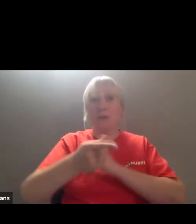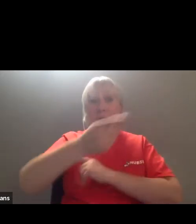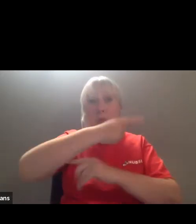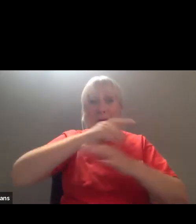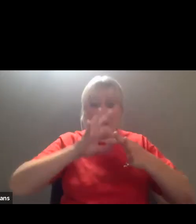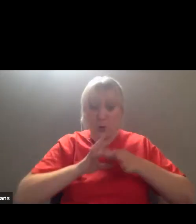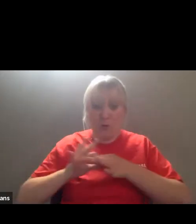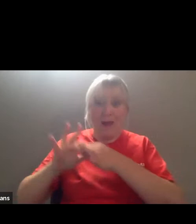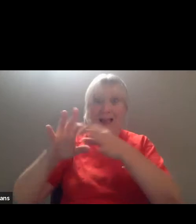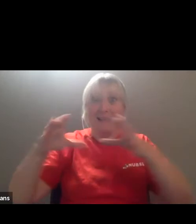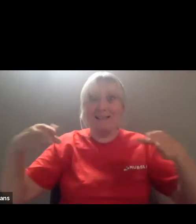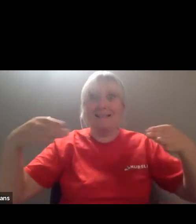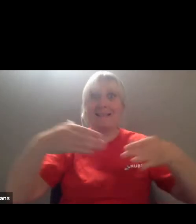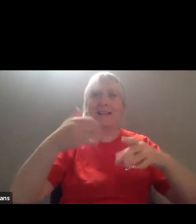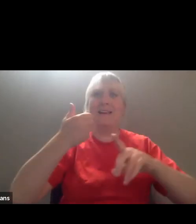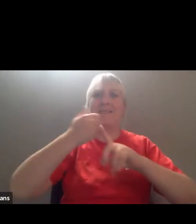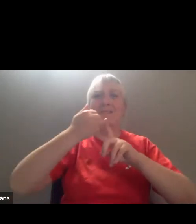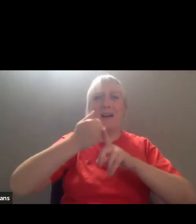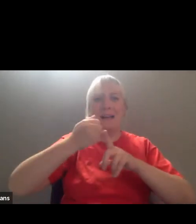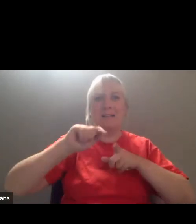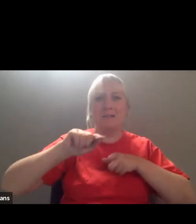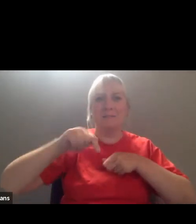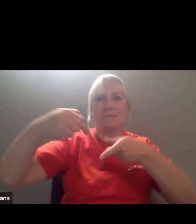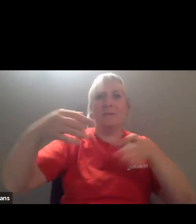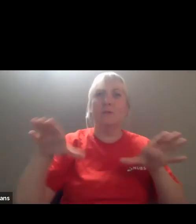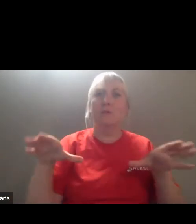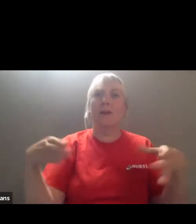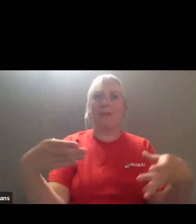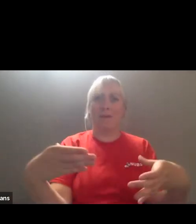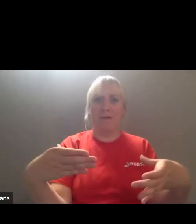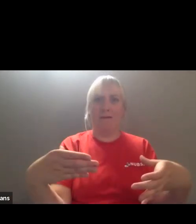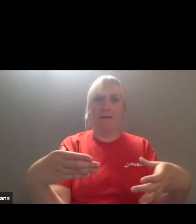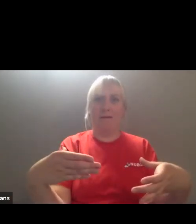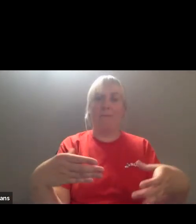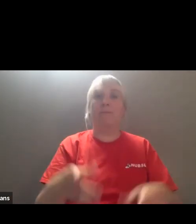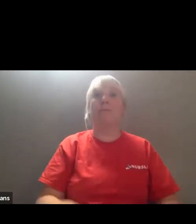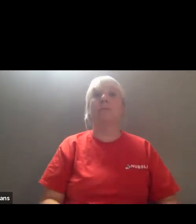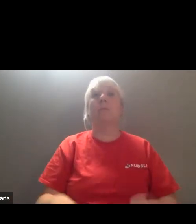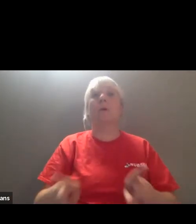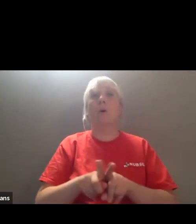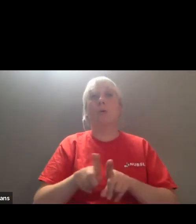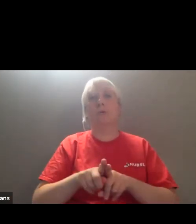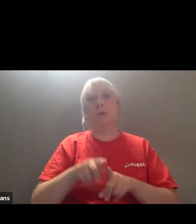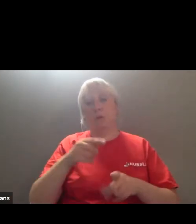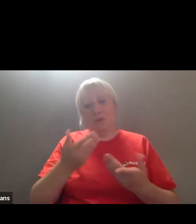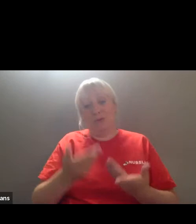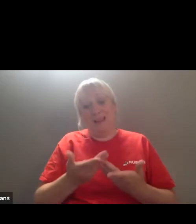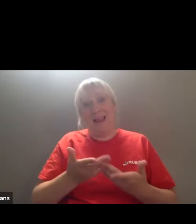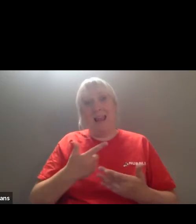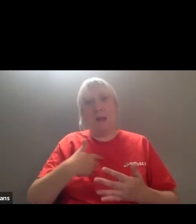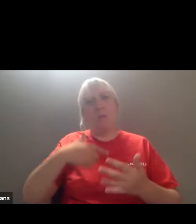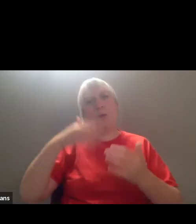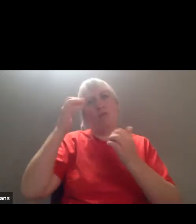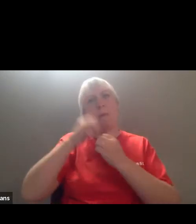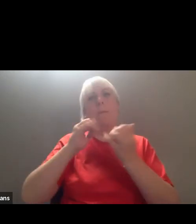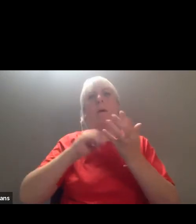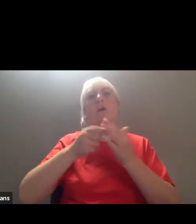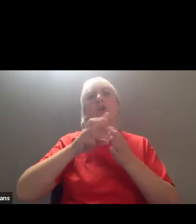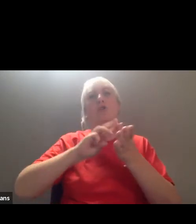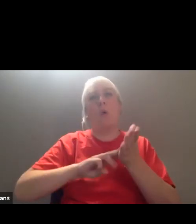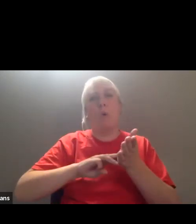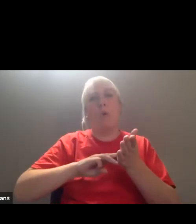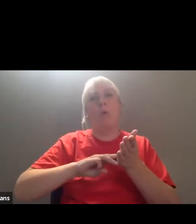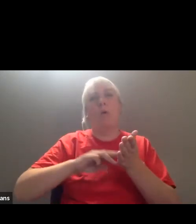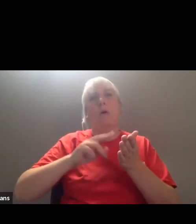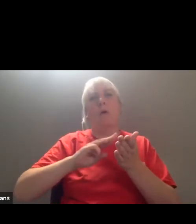together. But also, I think, you know, we pay tribute to Sean McGovern today, and we must continue the